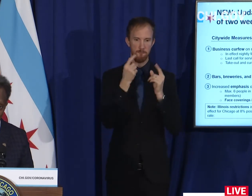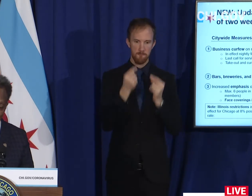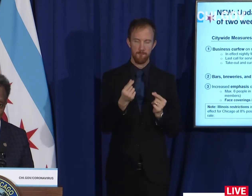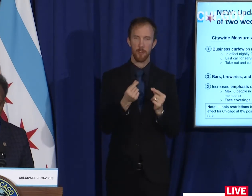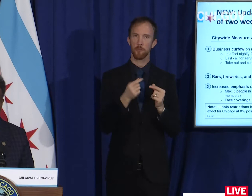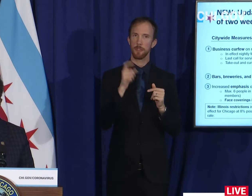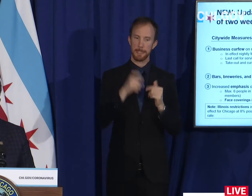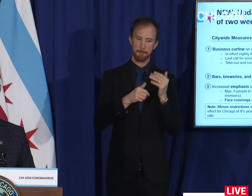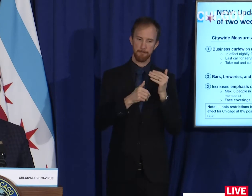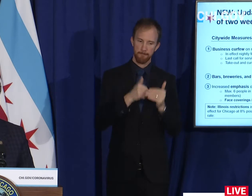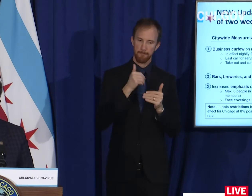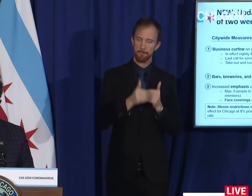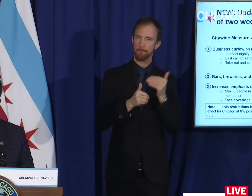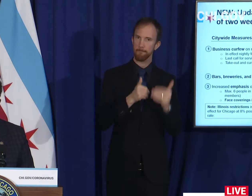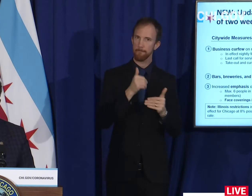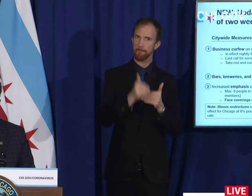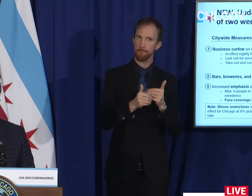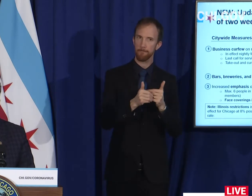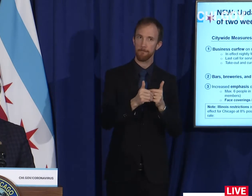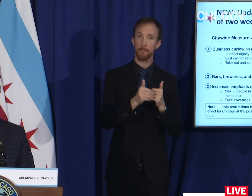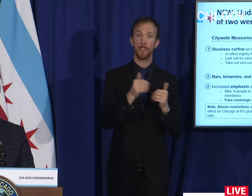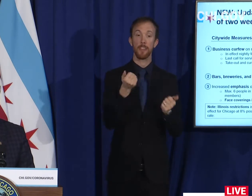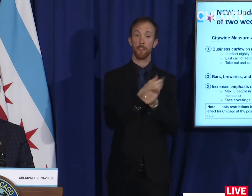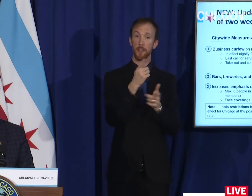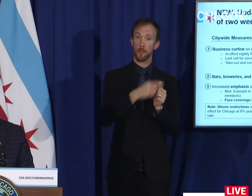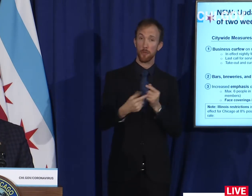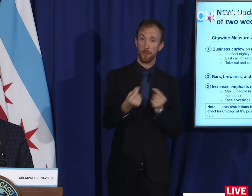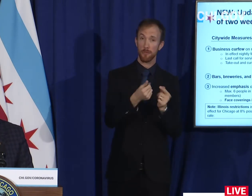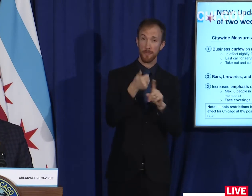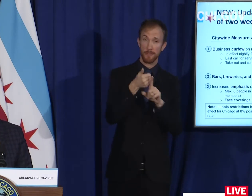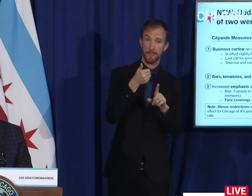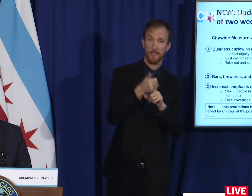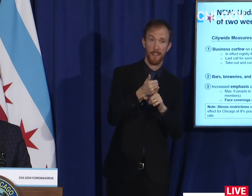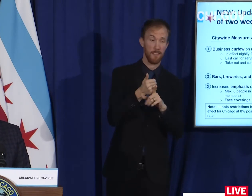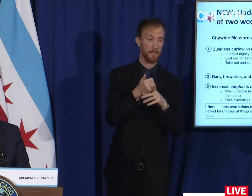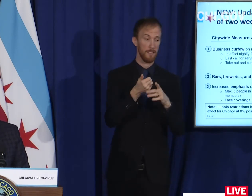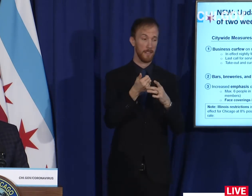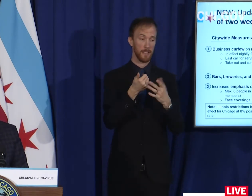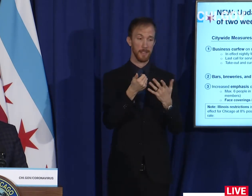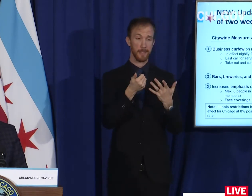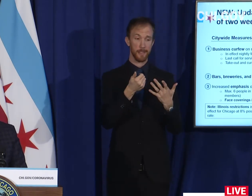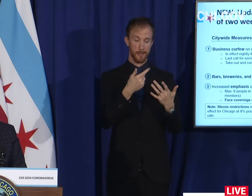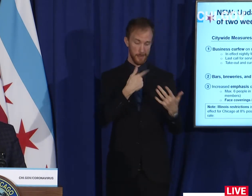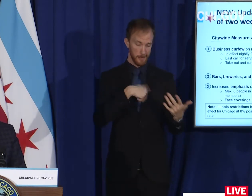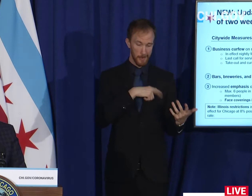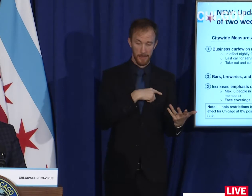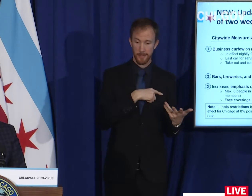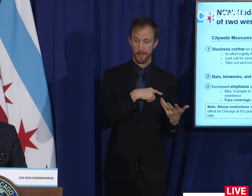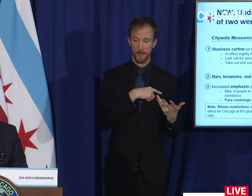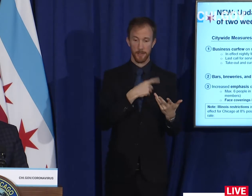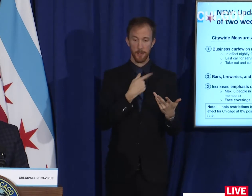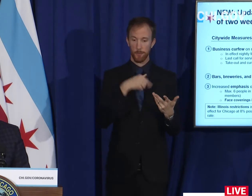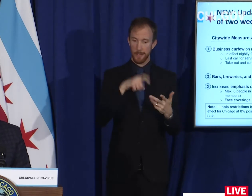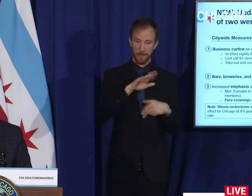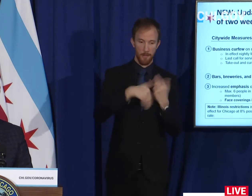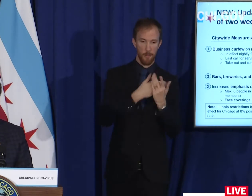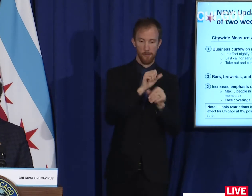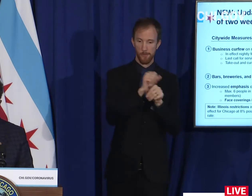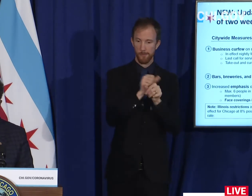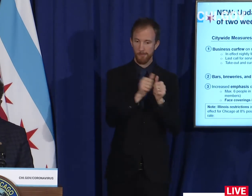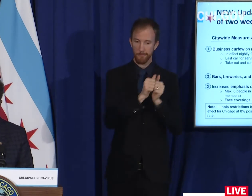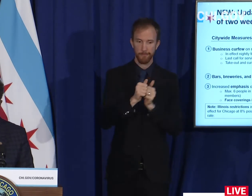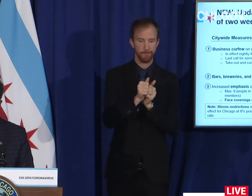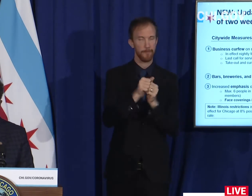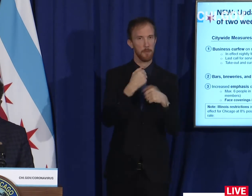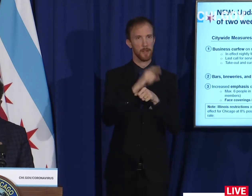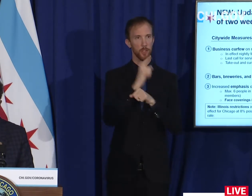that each of us take individually, to help our city get beyond this terrible surge in cases.